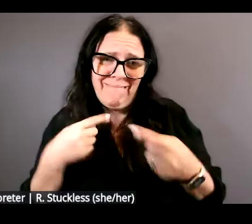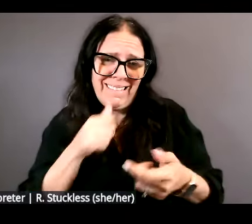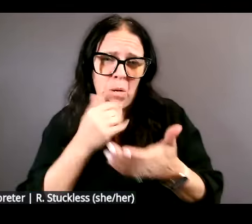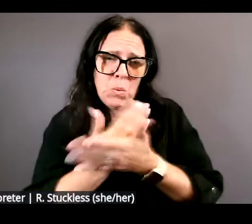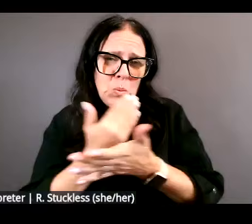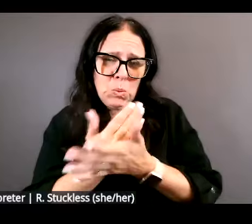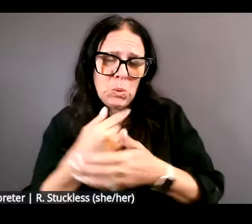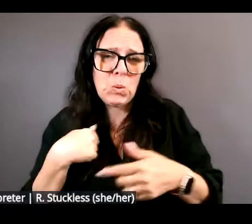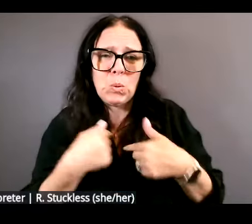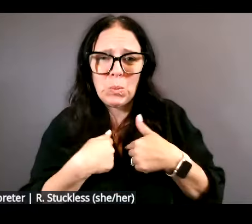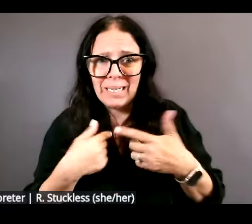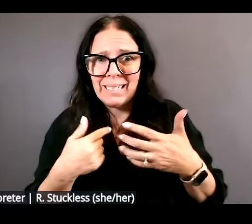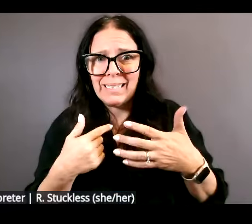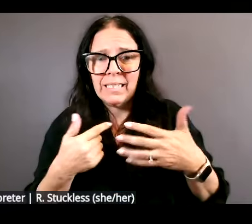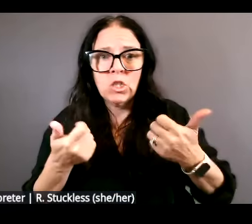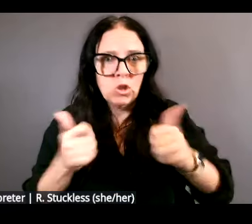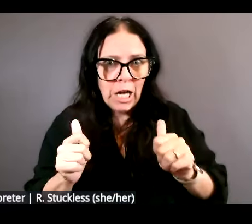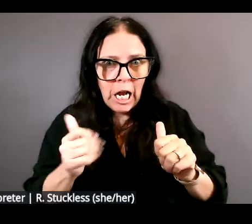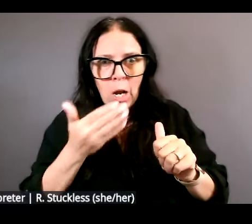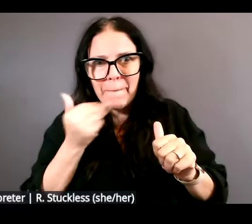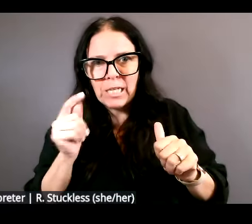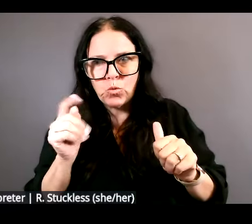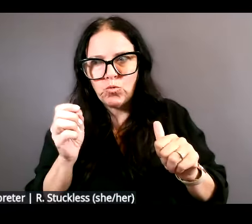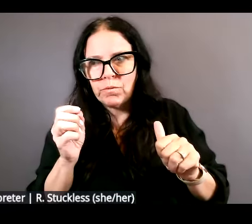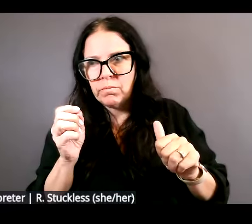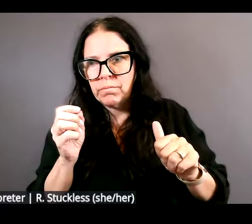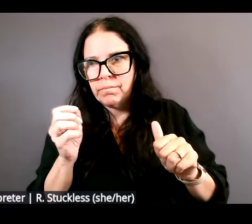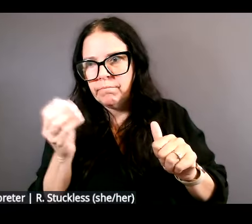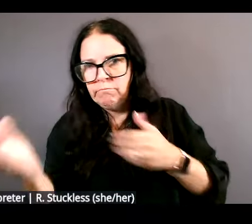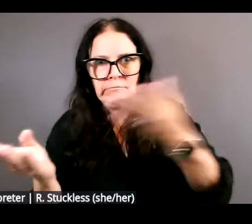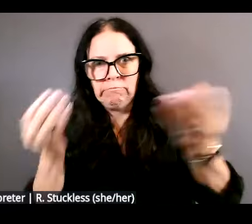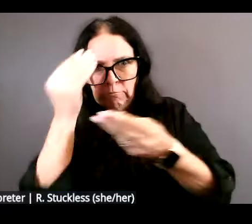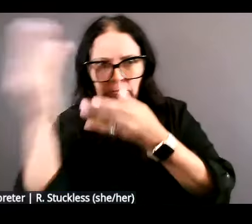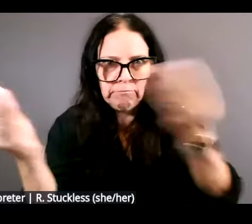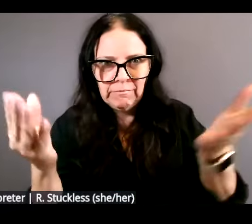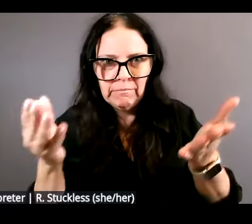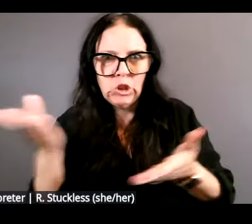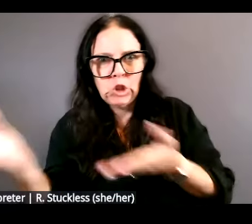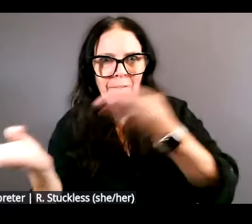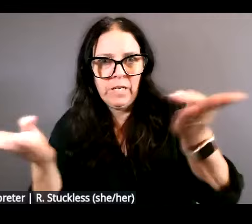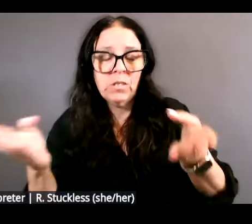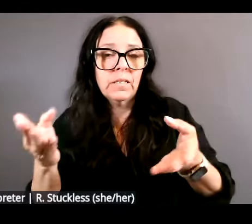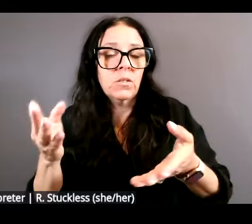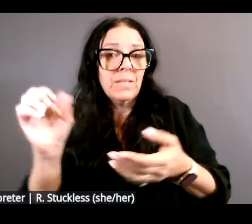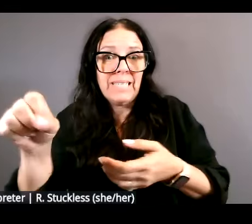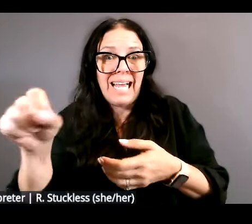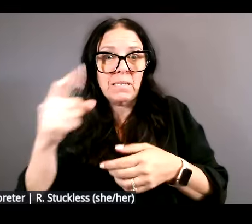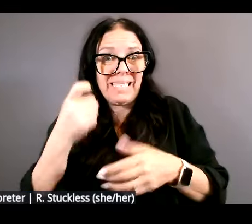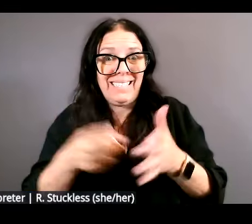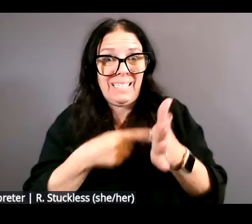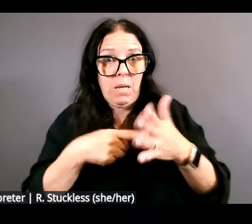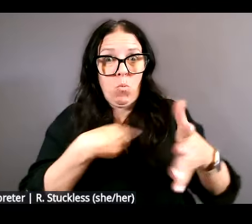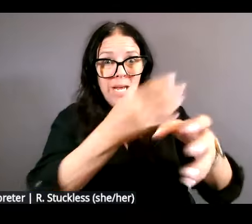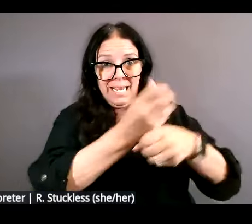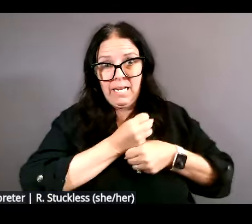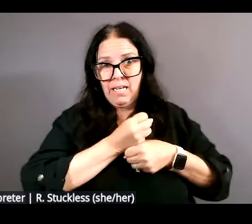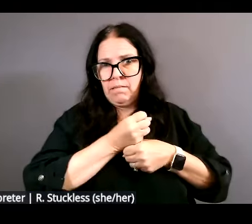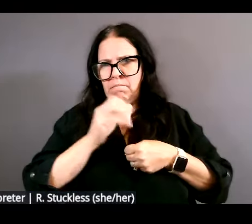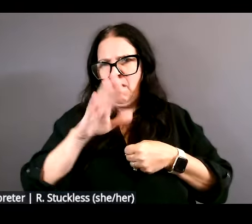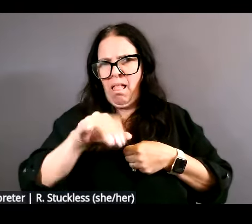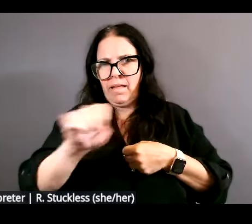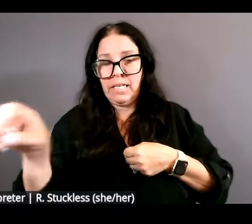serve them, to use Mr. Brewer's words, because it comes to us and it's not sent. So it does get kind of difficult for